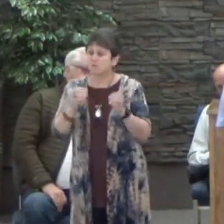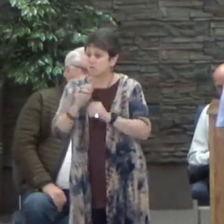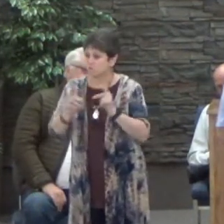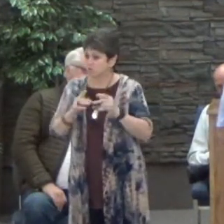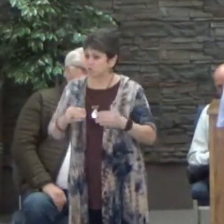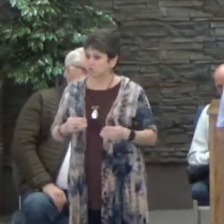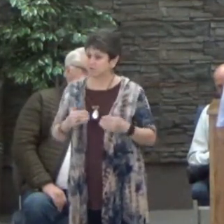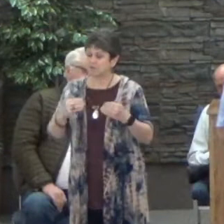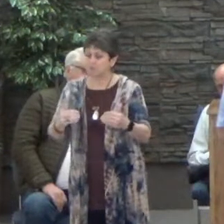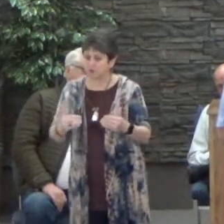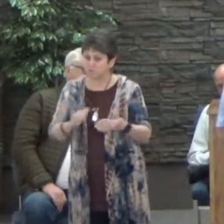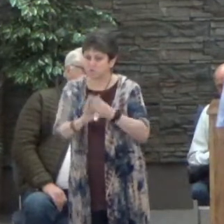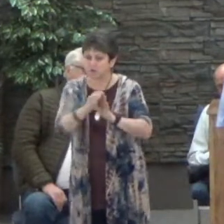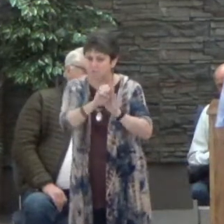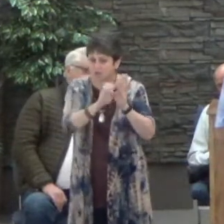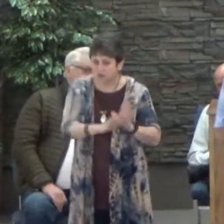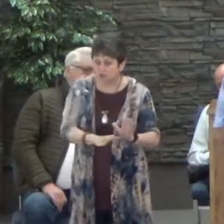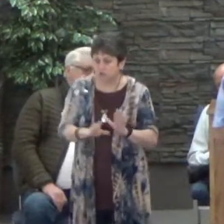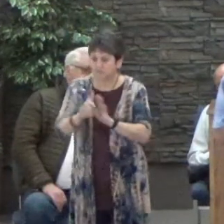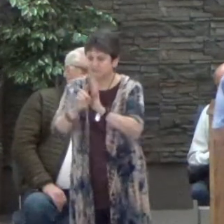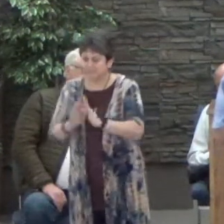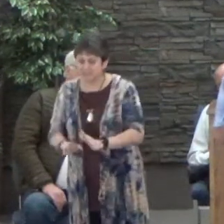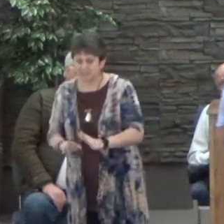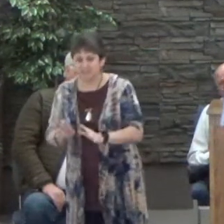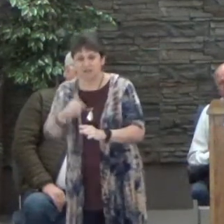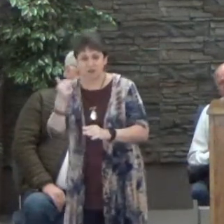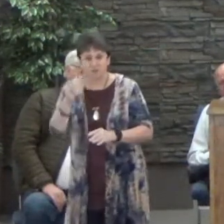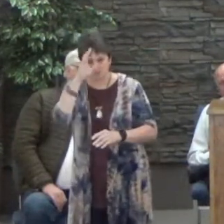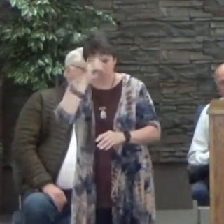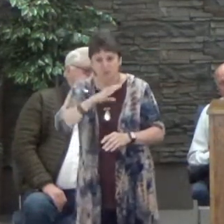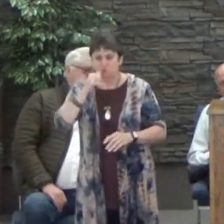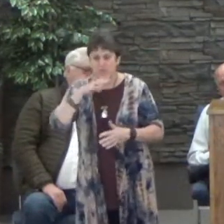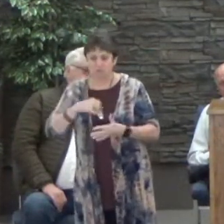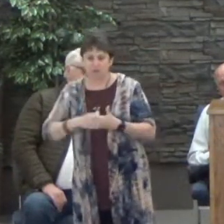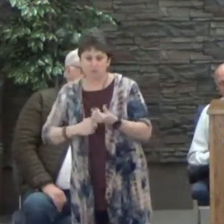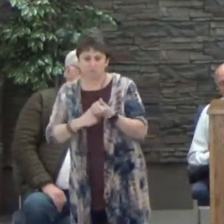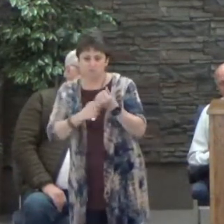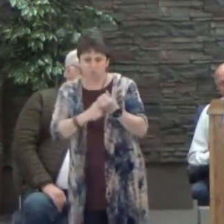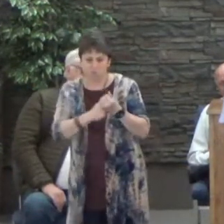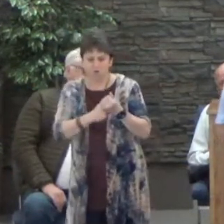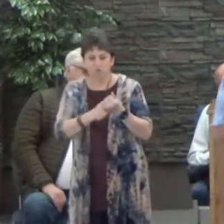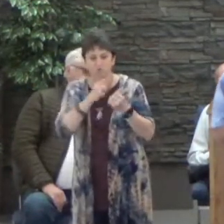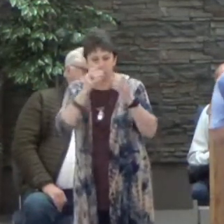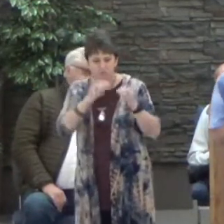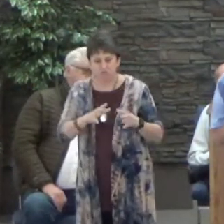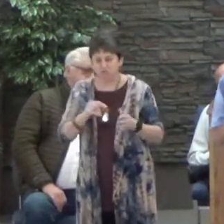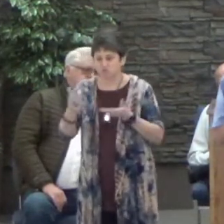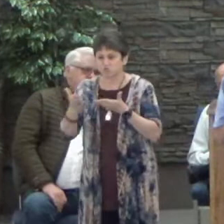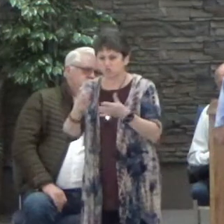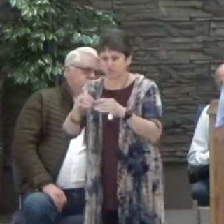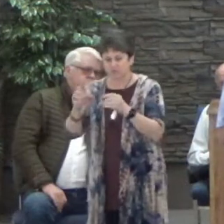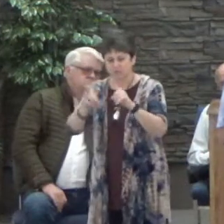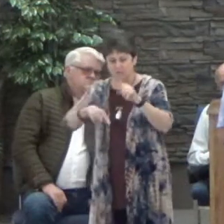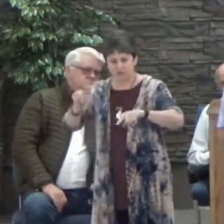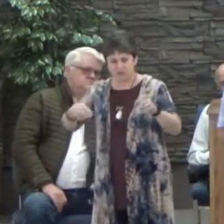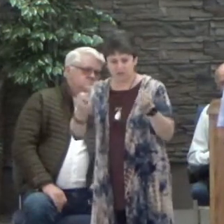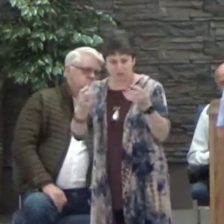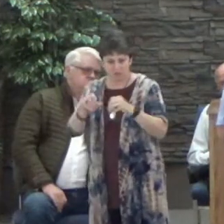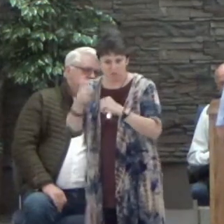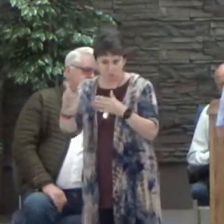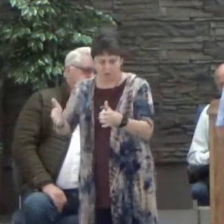to step up as elders and deacons and others, men and women, to help support those who are already teaching or serving in numerous other